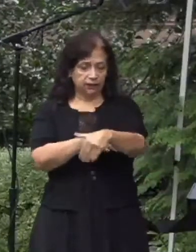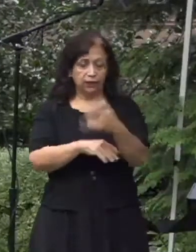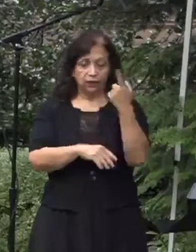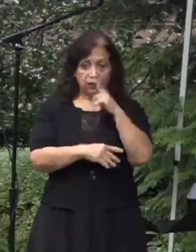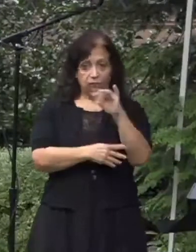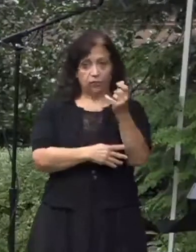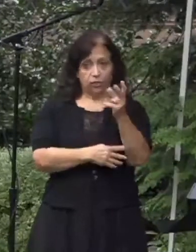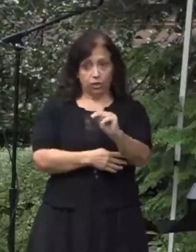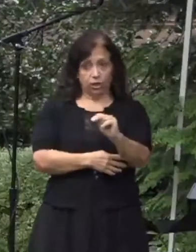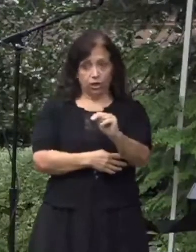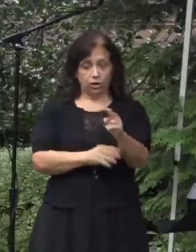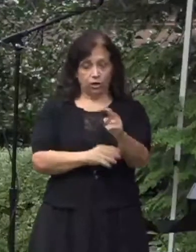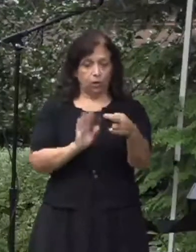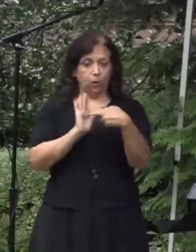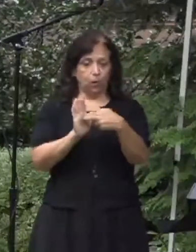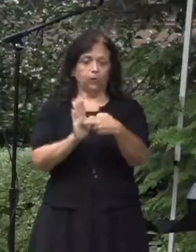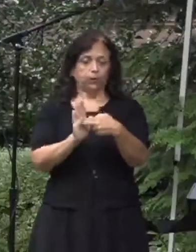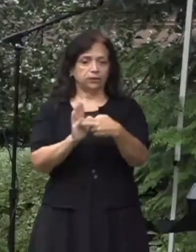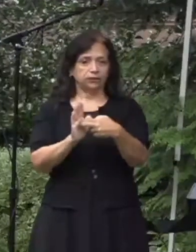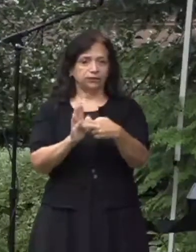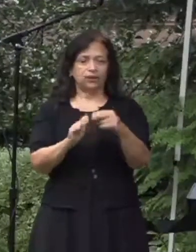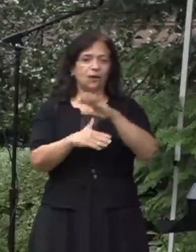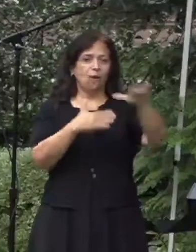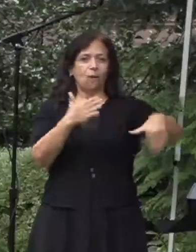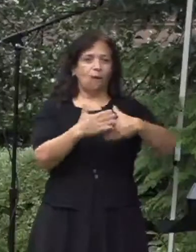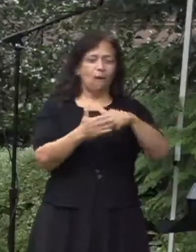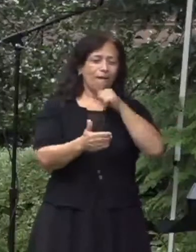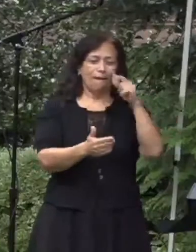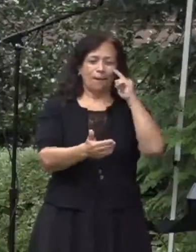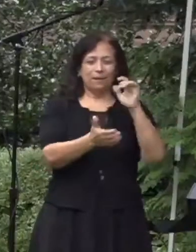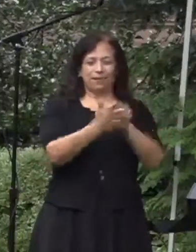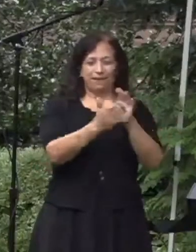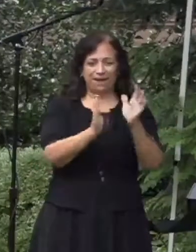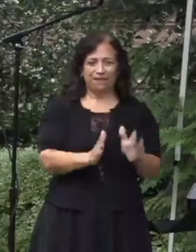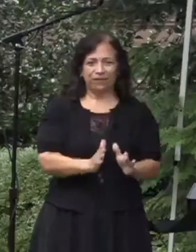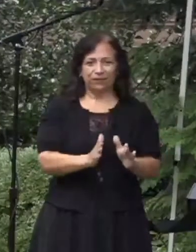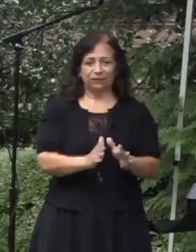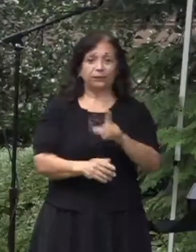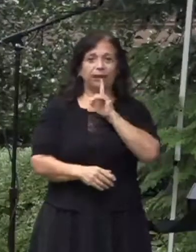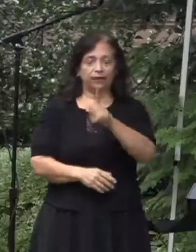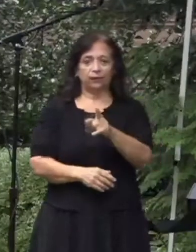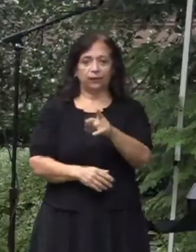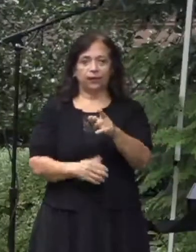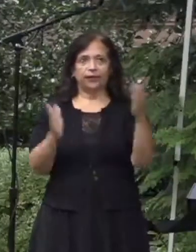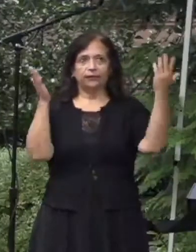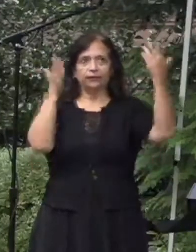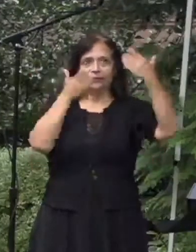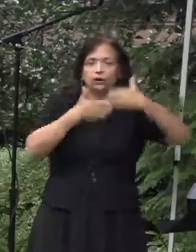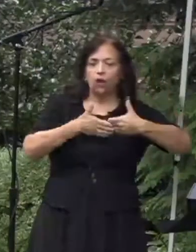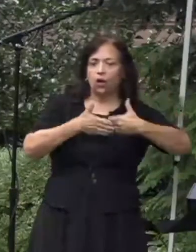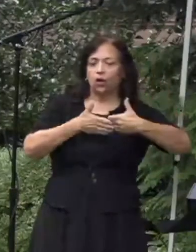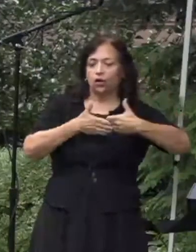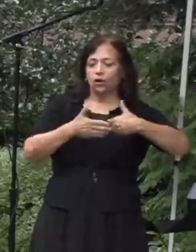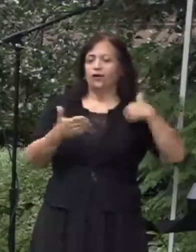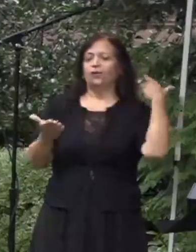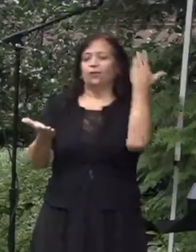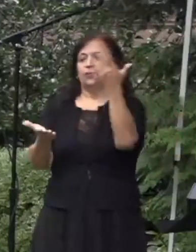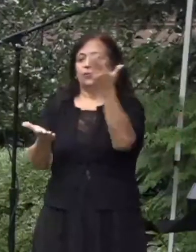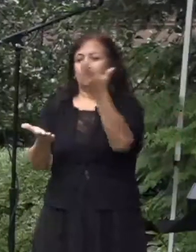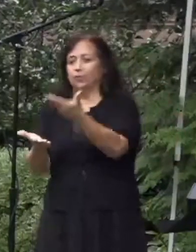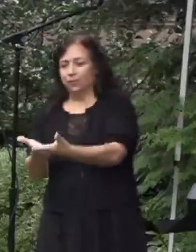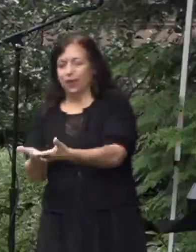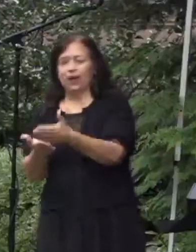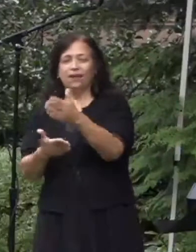John represents all unbelievers by literally walking in darkness to reach Jesus in